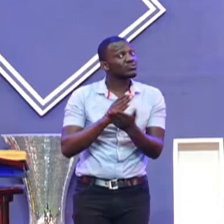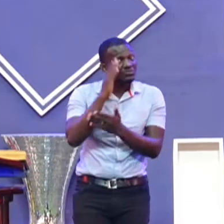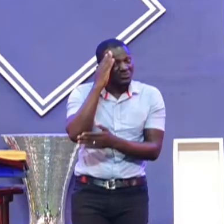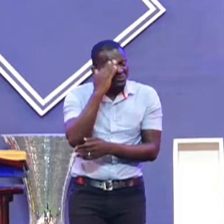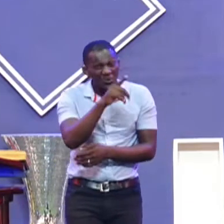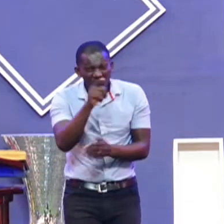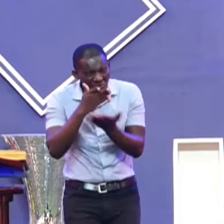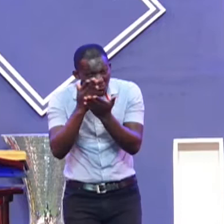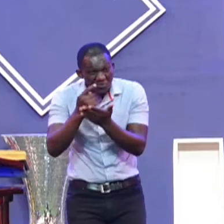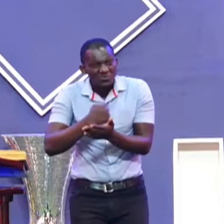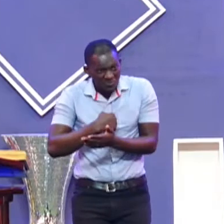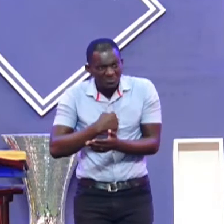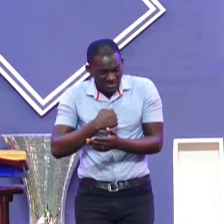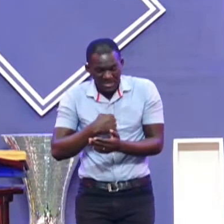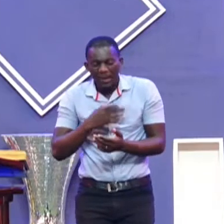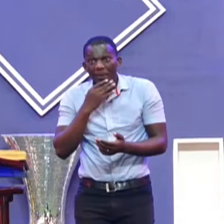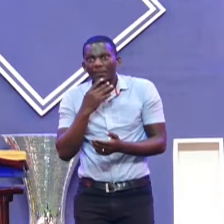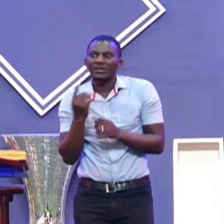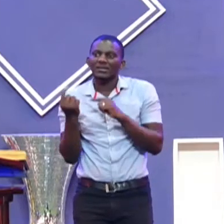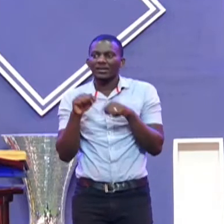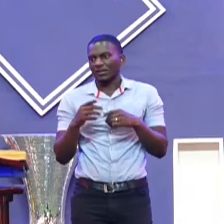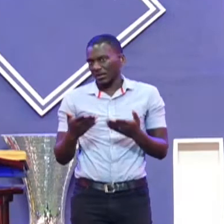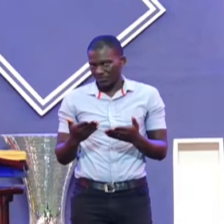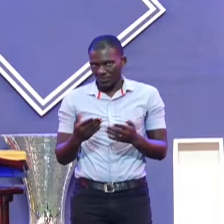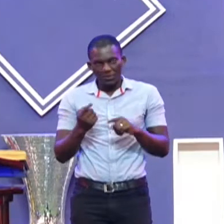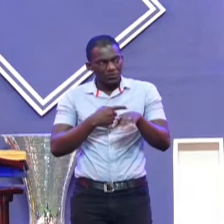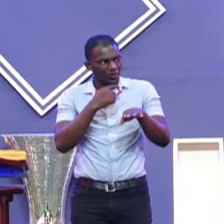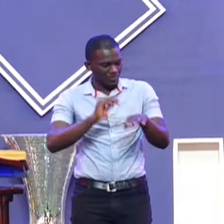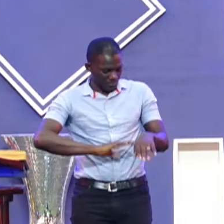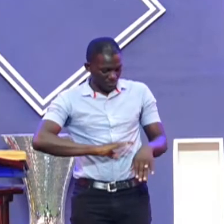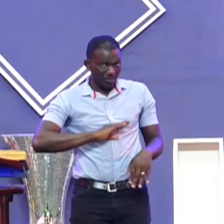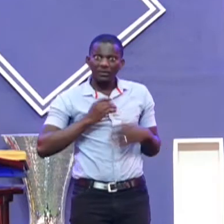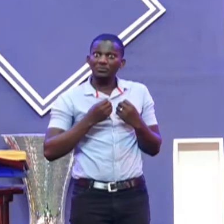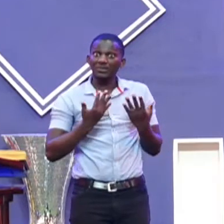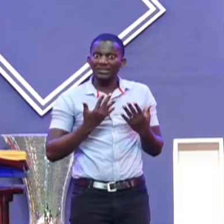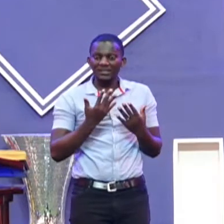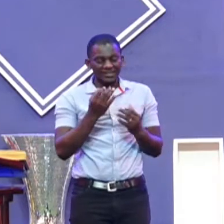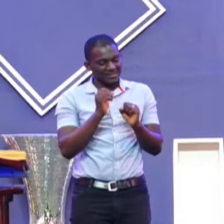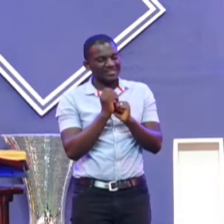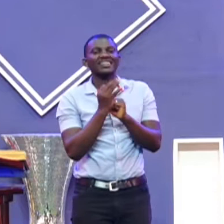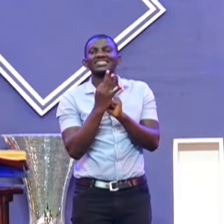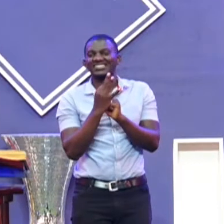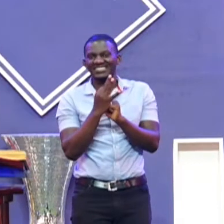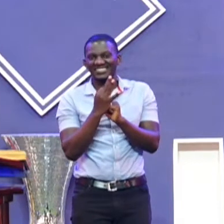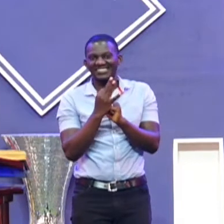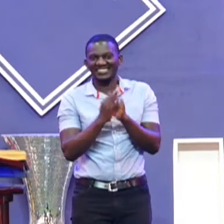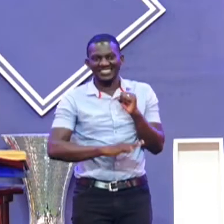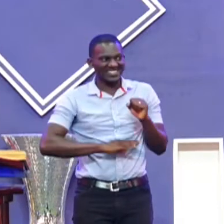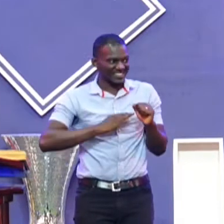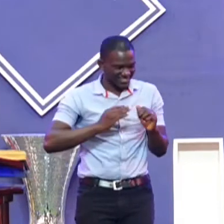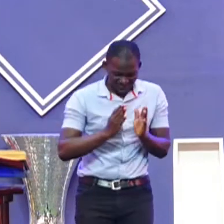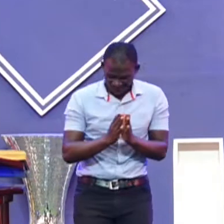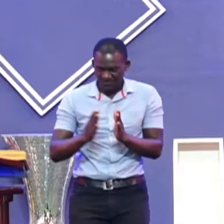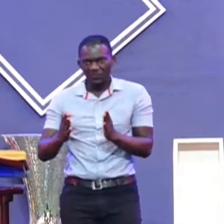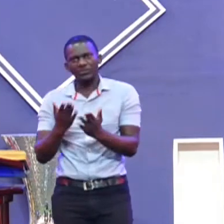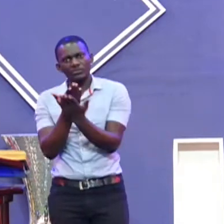And to everyone who is sure that you are a man. Kwa kumiaka kuminesatu. From 13 years of age. Tukusabyo jobelewo. We request